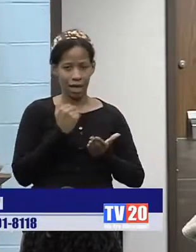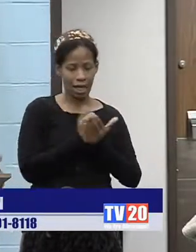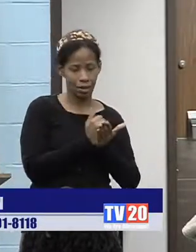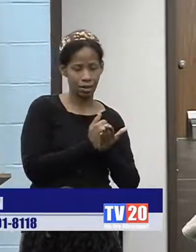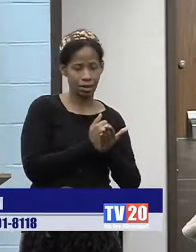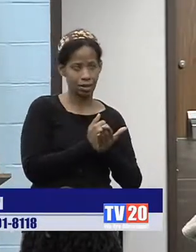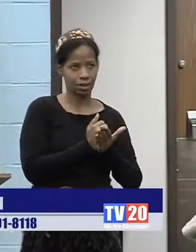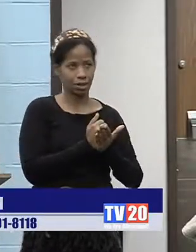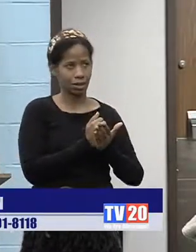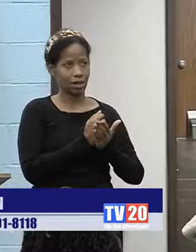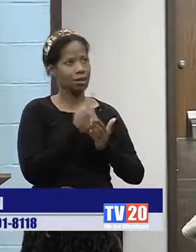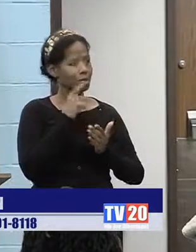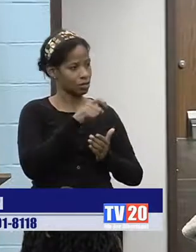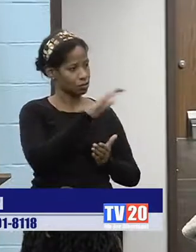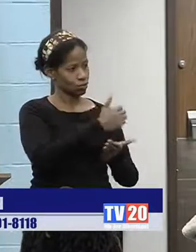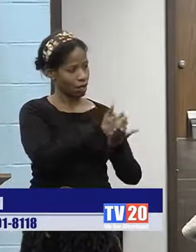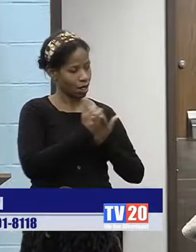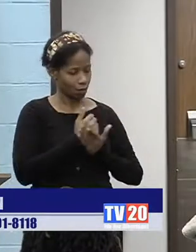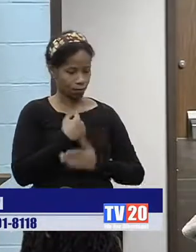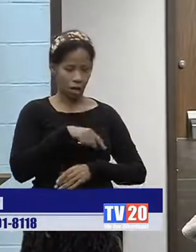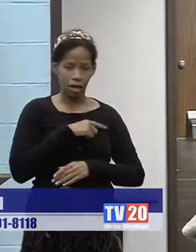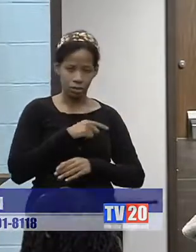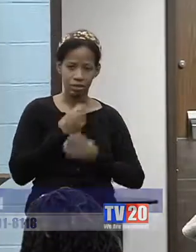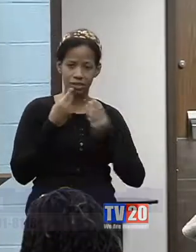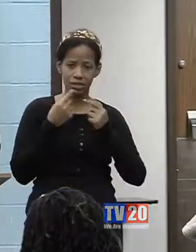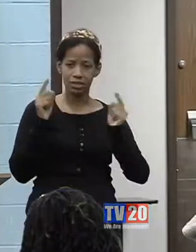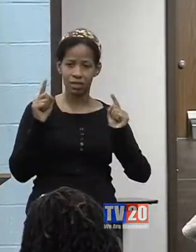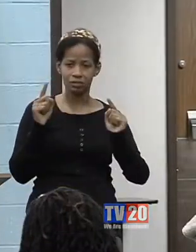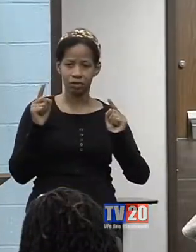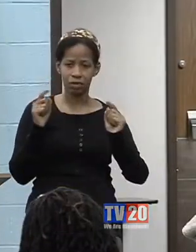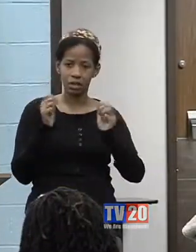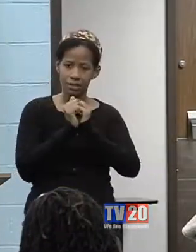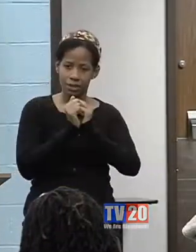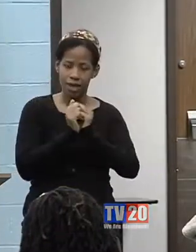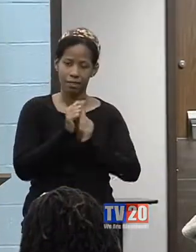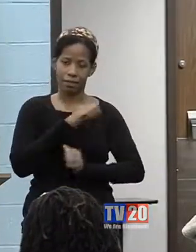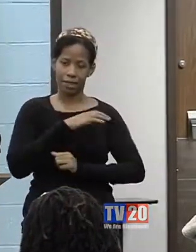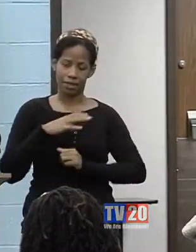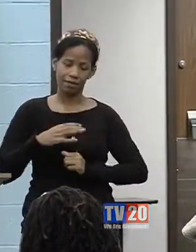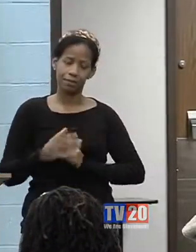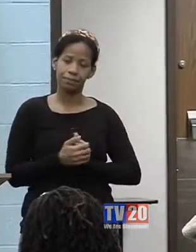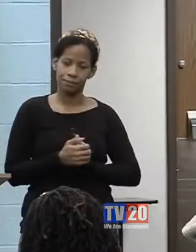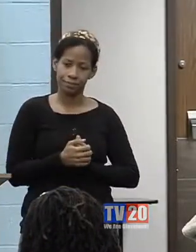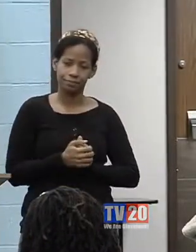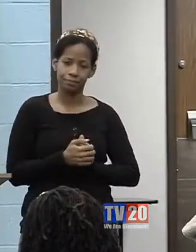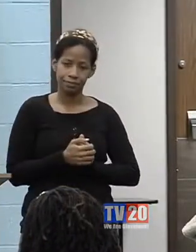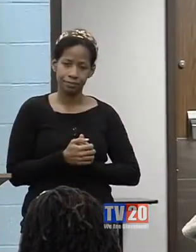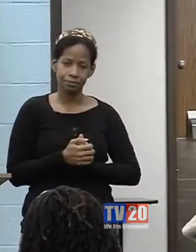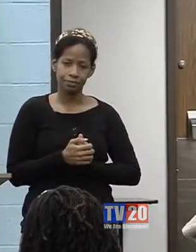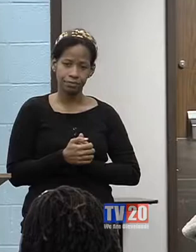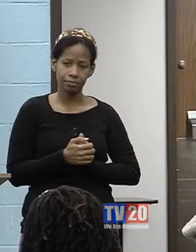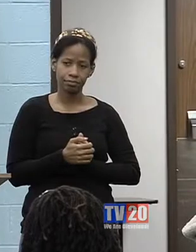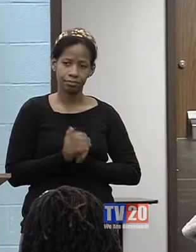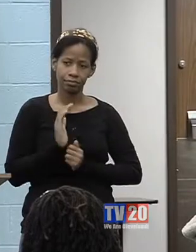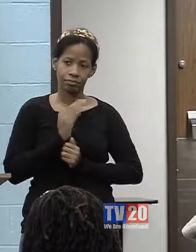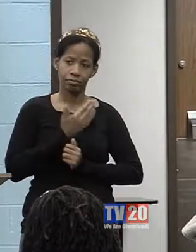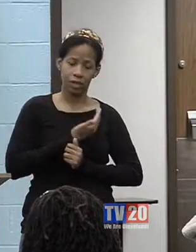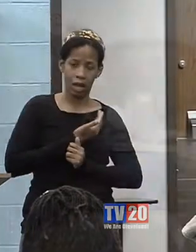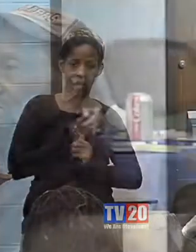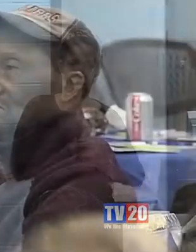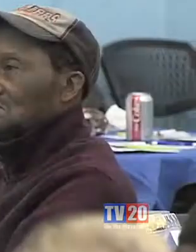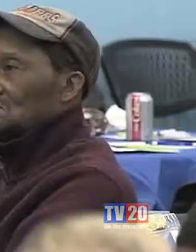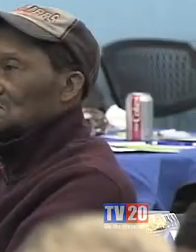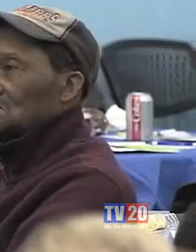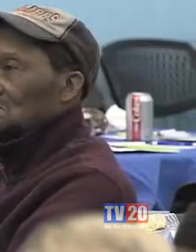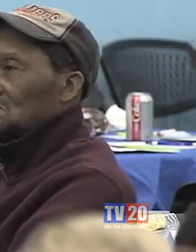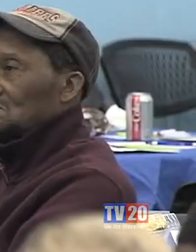view, then we can write policy that can hurt you. So having someone, our representative, to